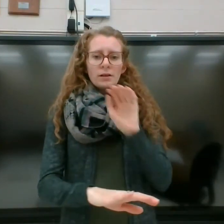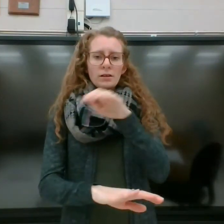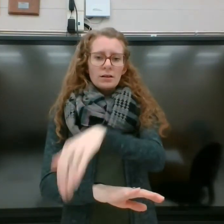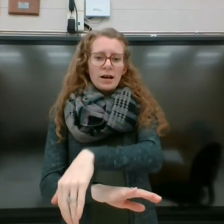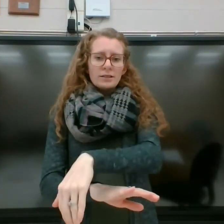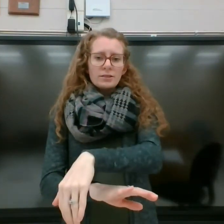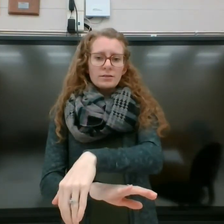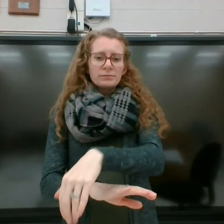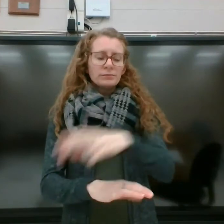night.